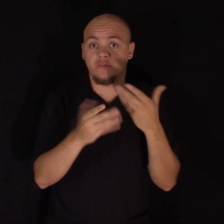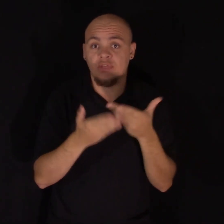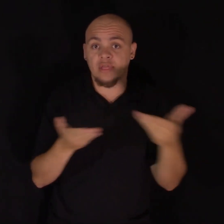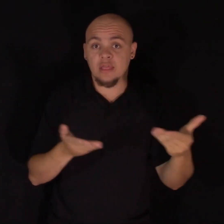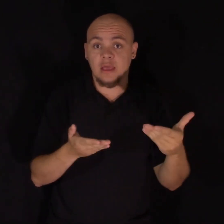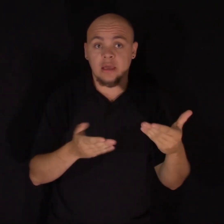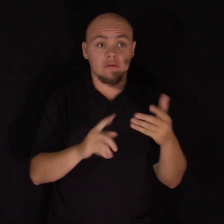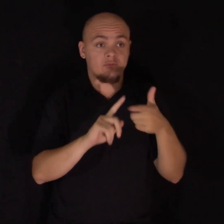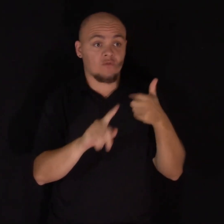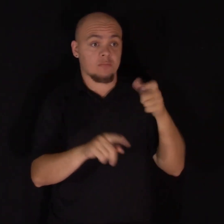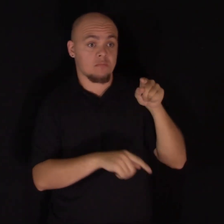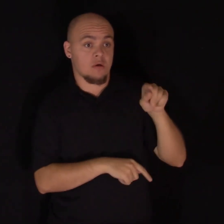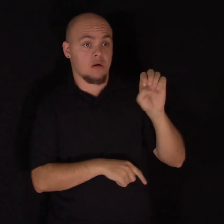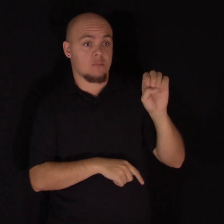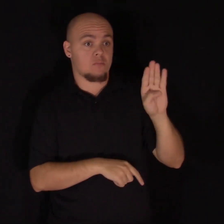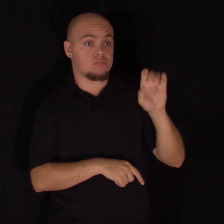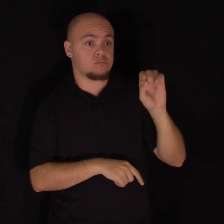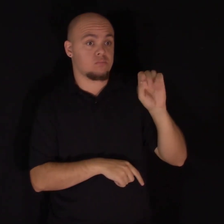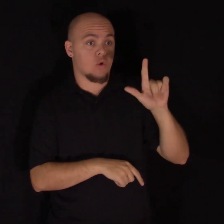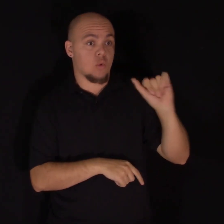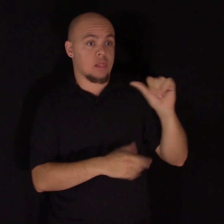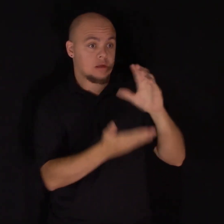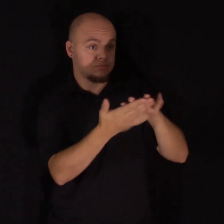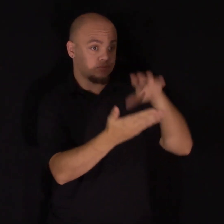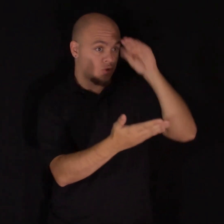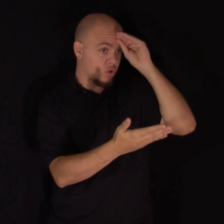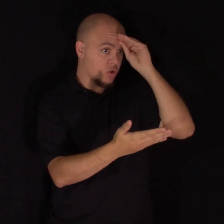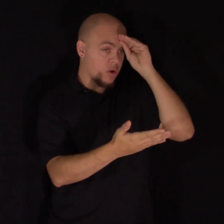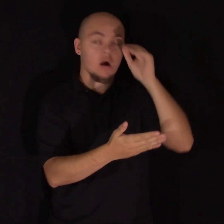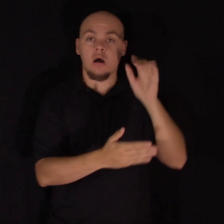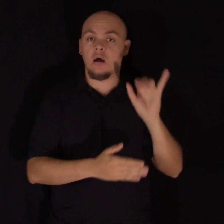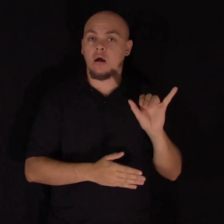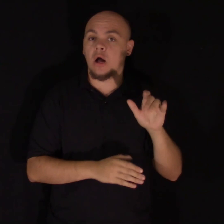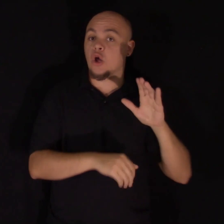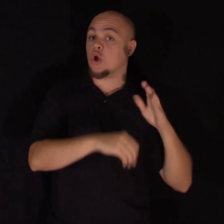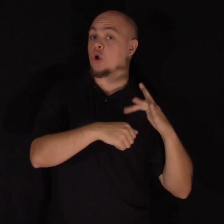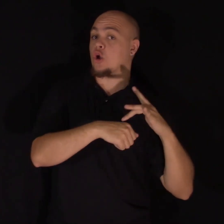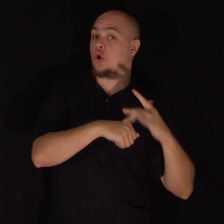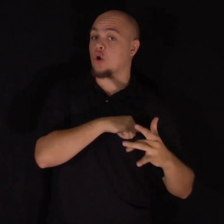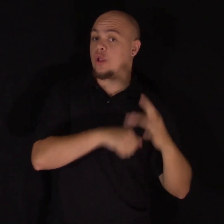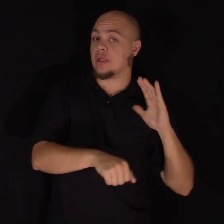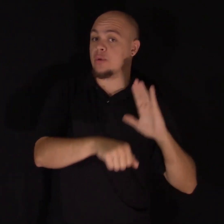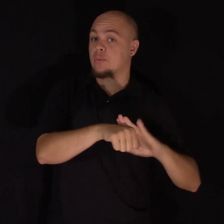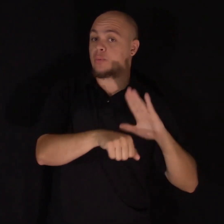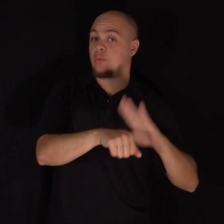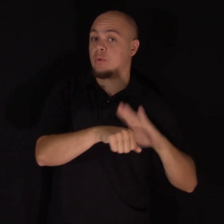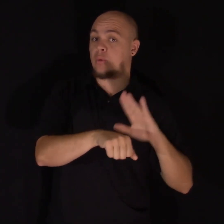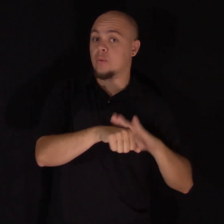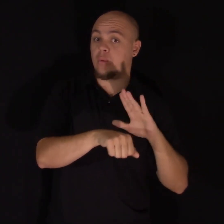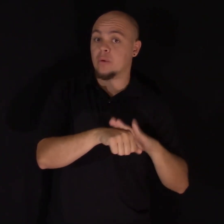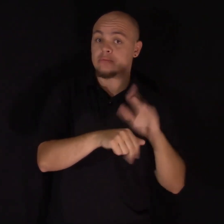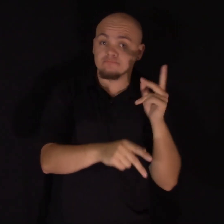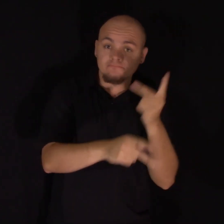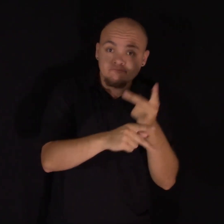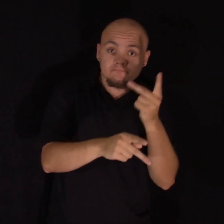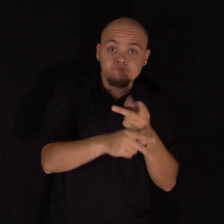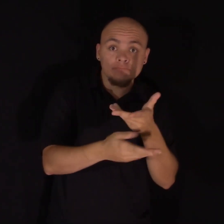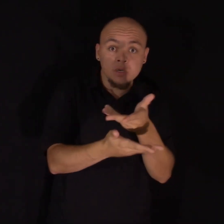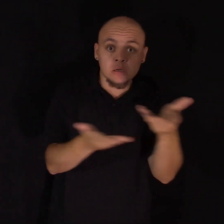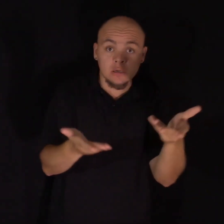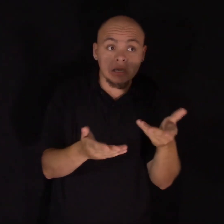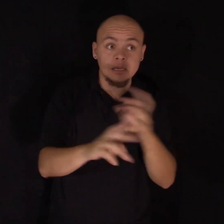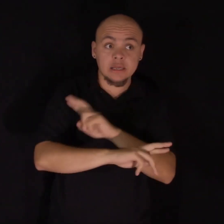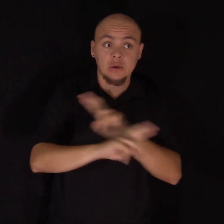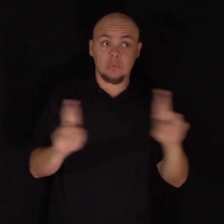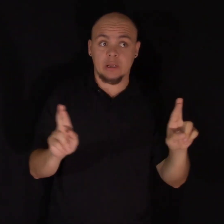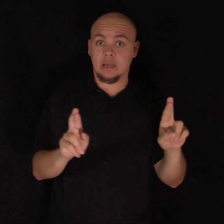the Ebola epidemic, it's that it can serve as an early warning, a wake-up call to get ready.